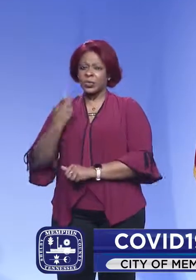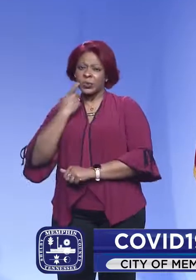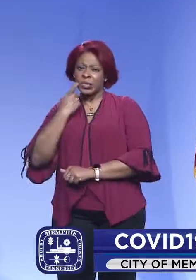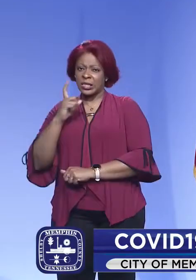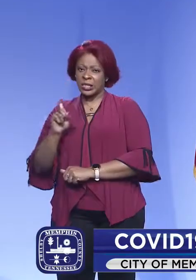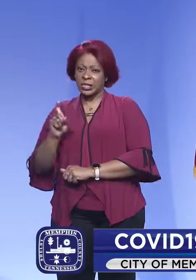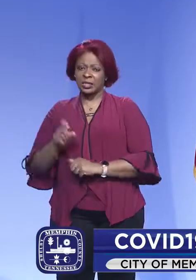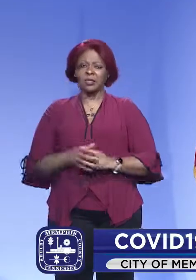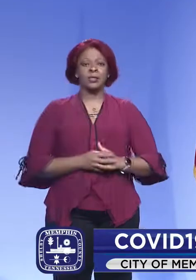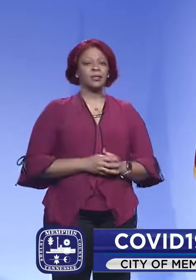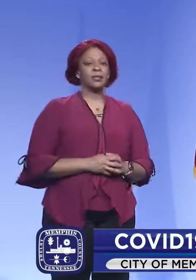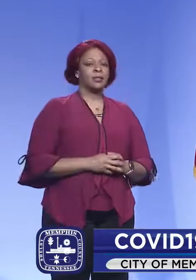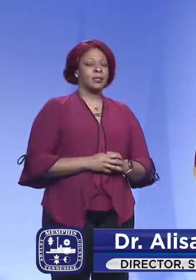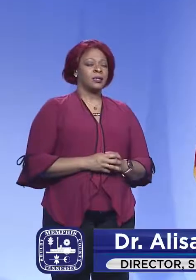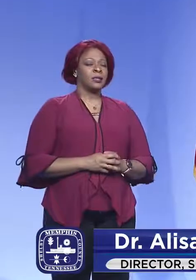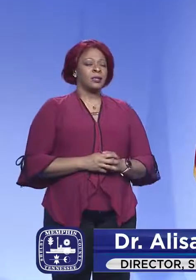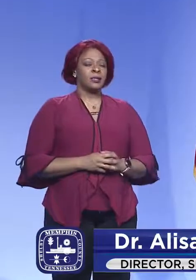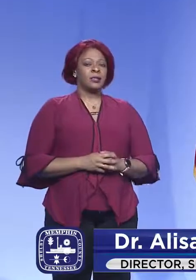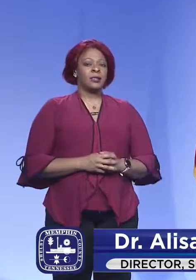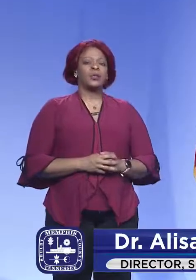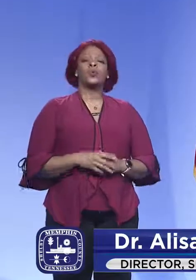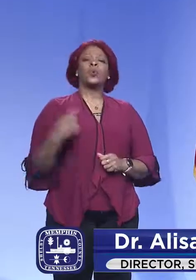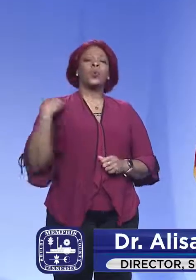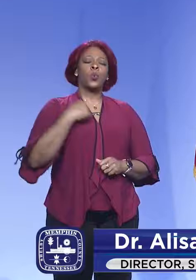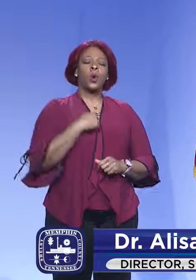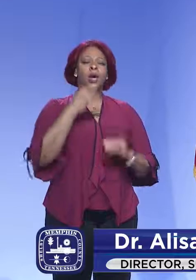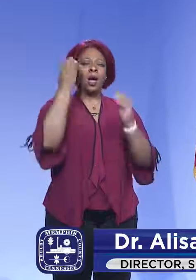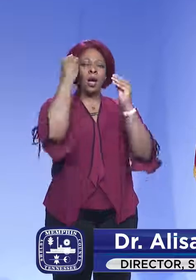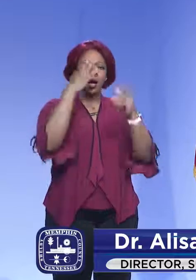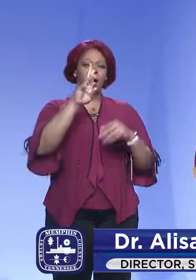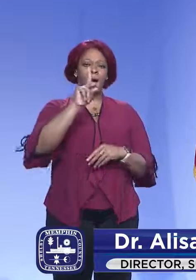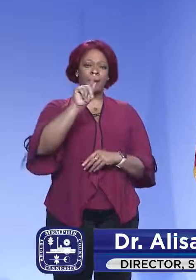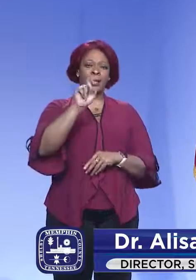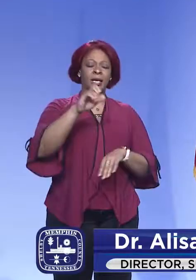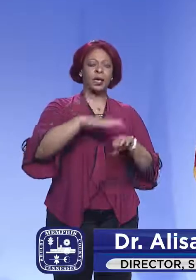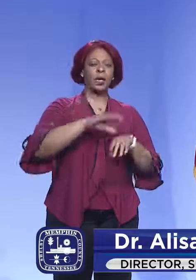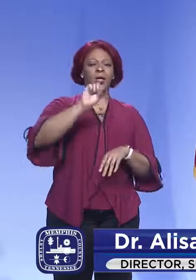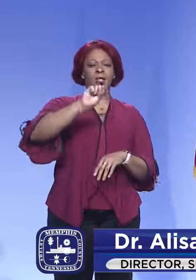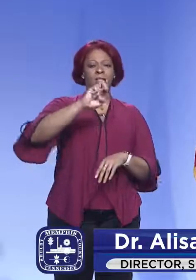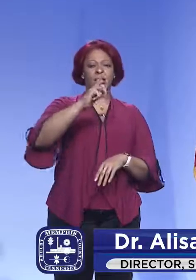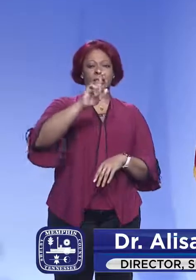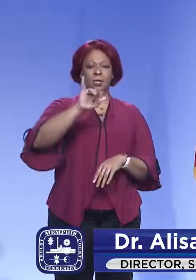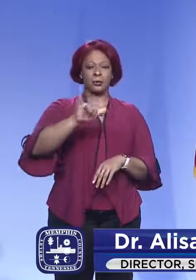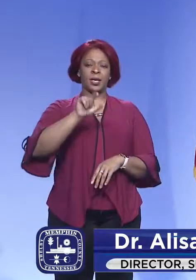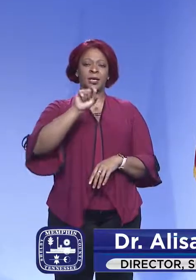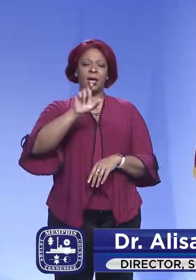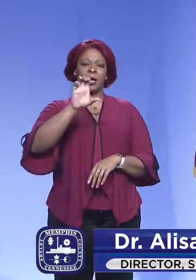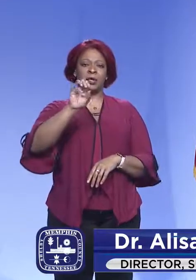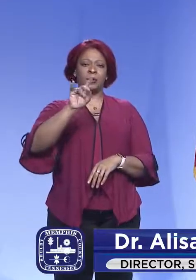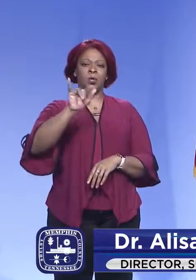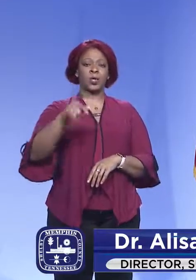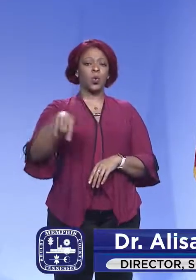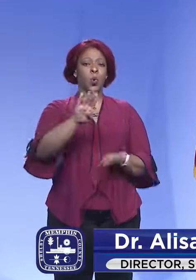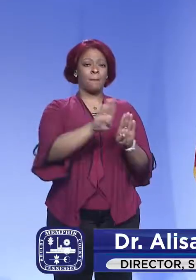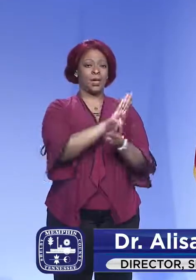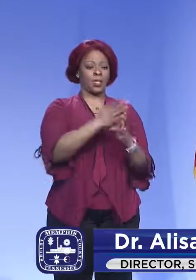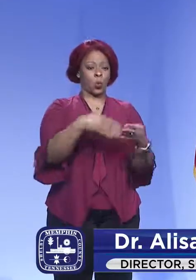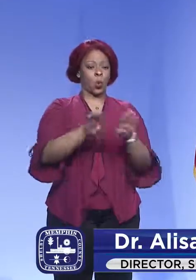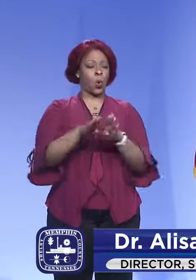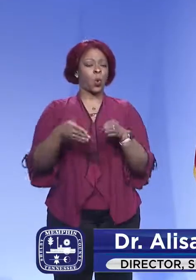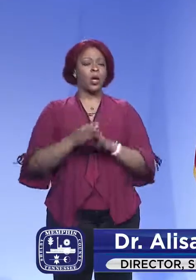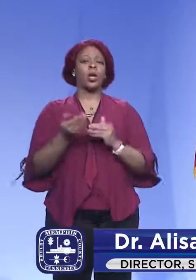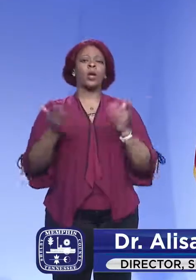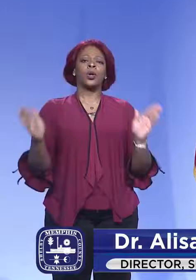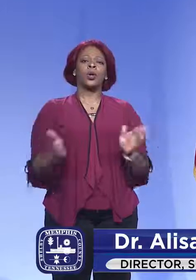recently? So, we update on Shelby.community those businesses that have been closed, and so I would